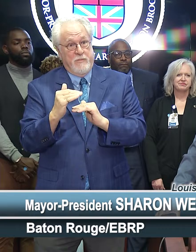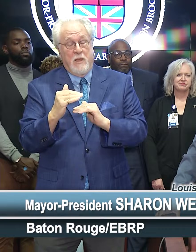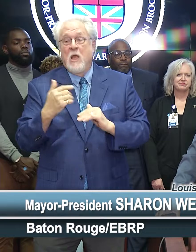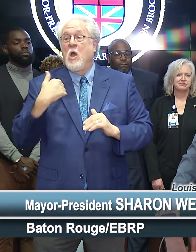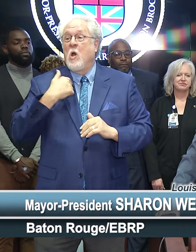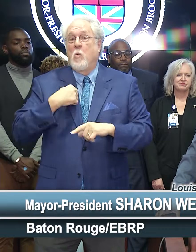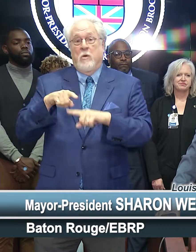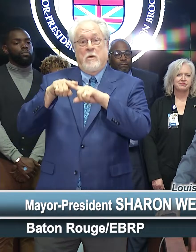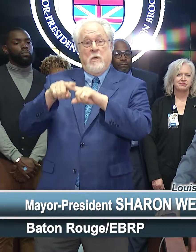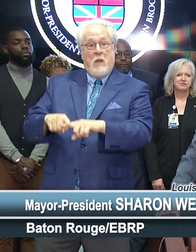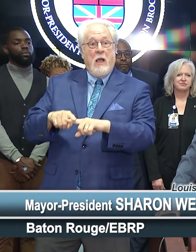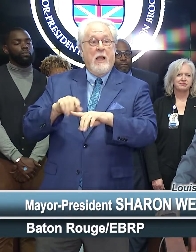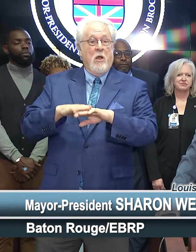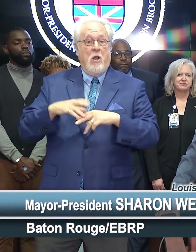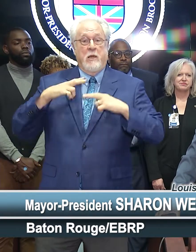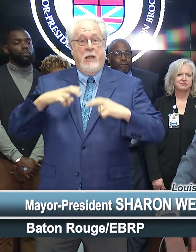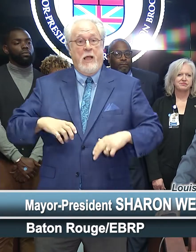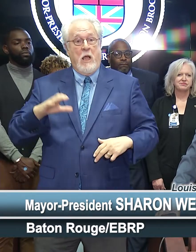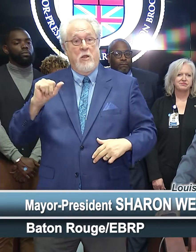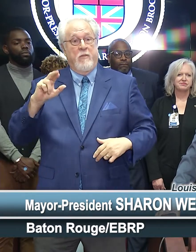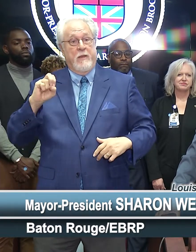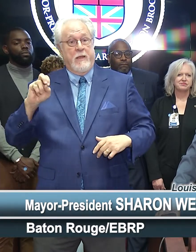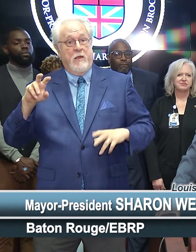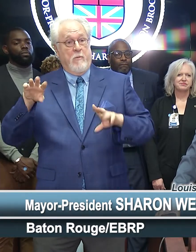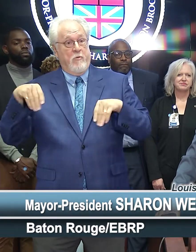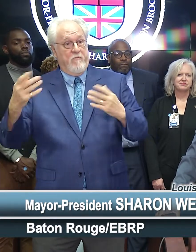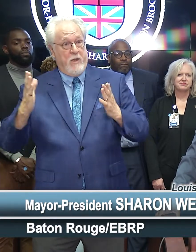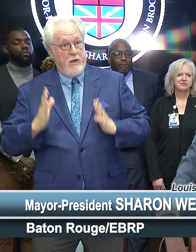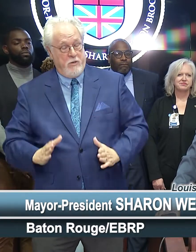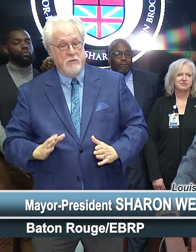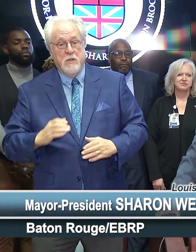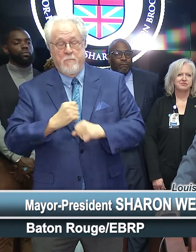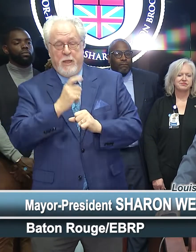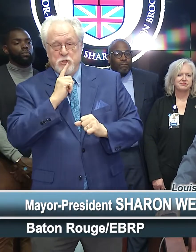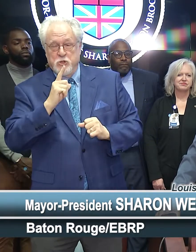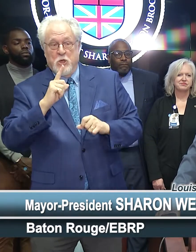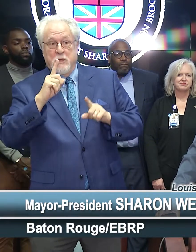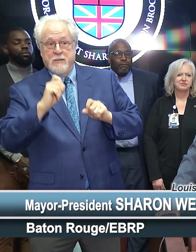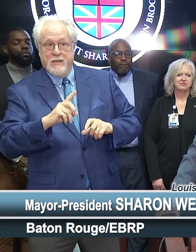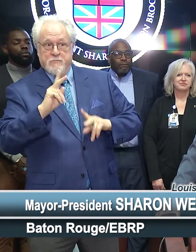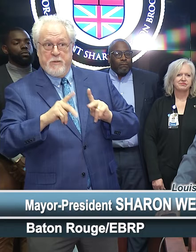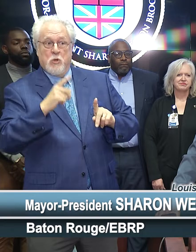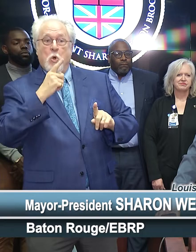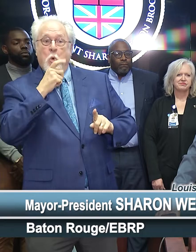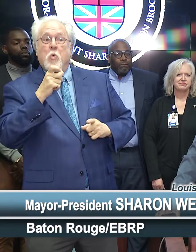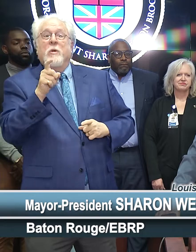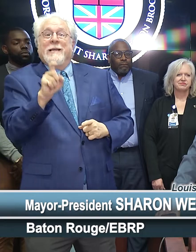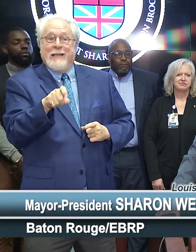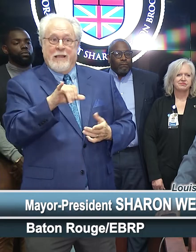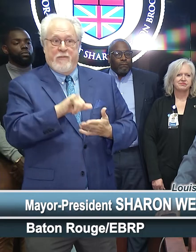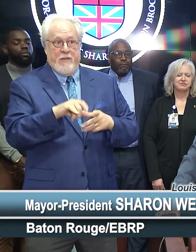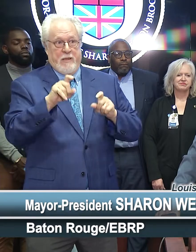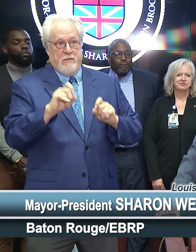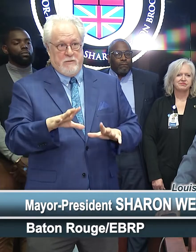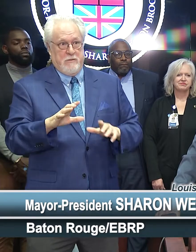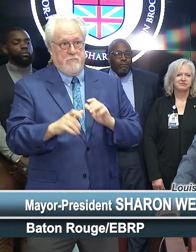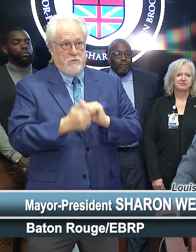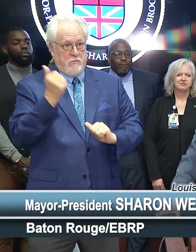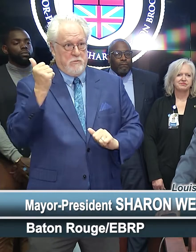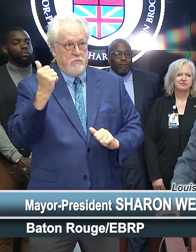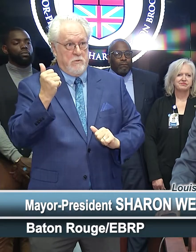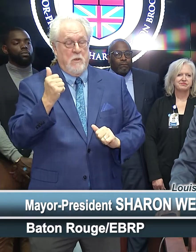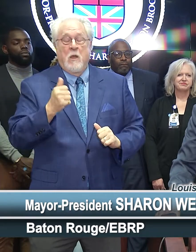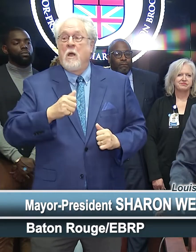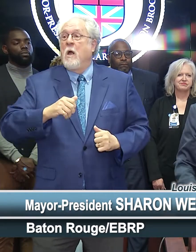are relying on our healthcare providers to ensure we are only testing the people who need the test the most.